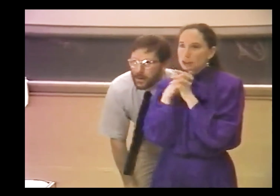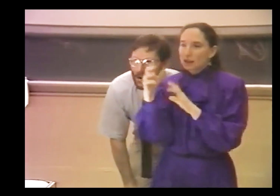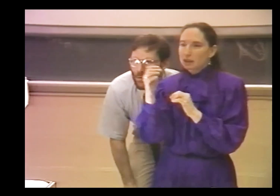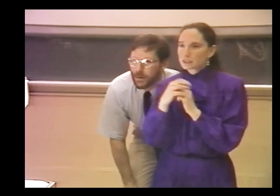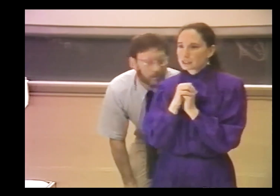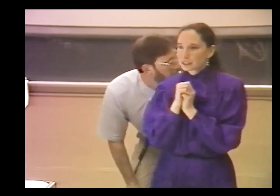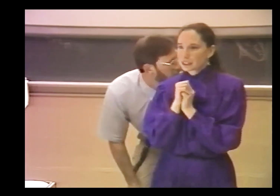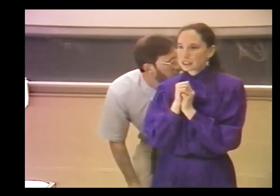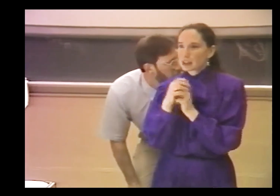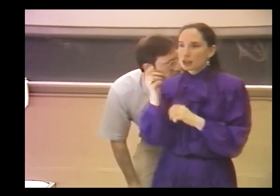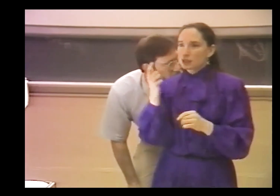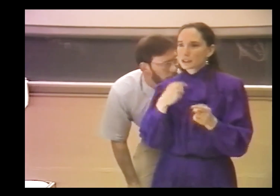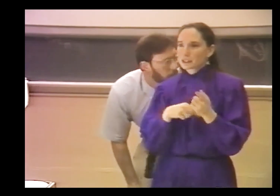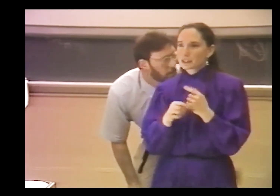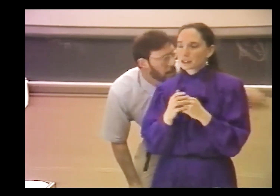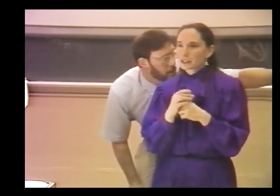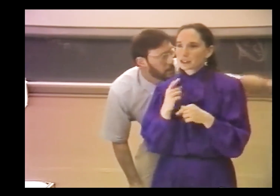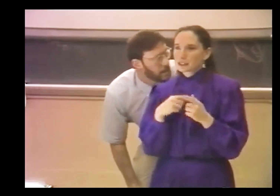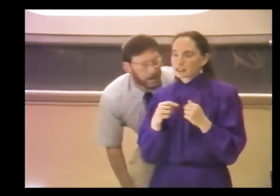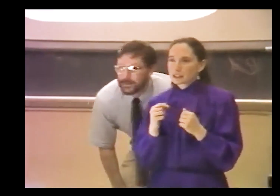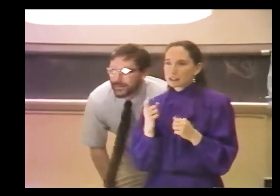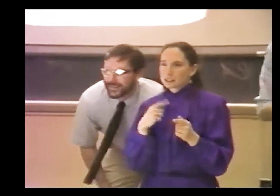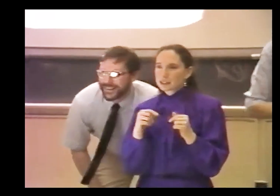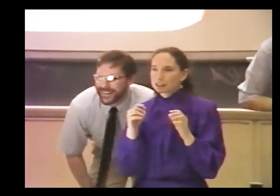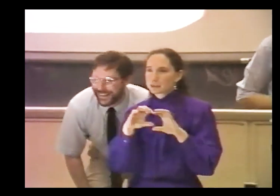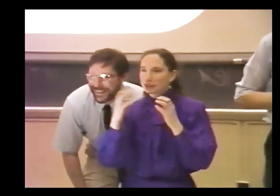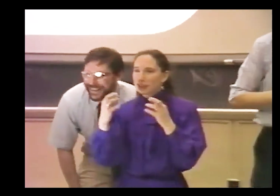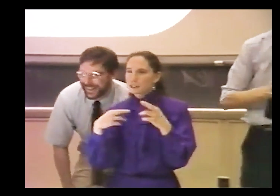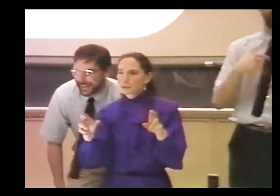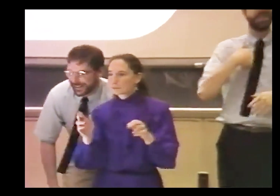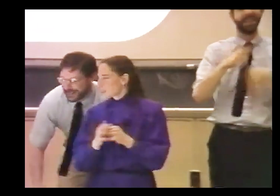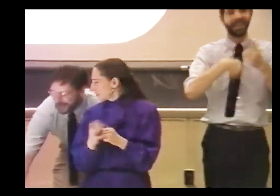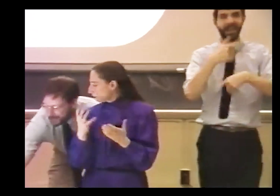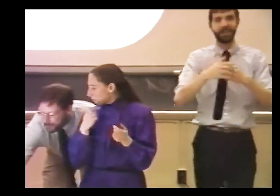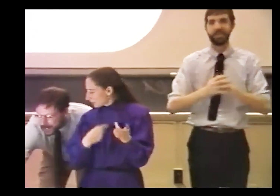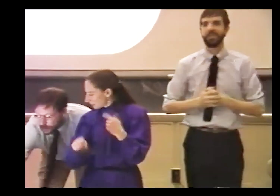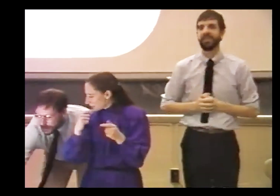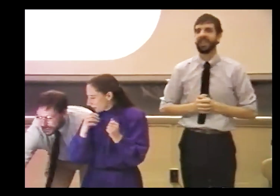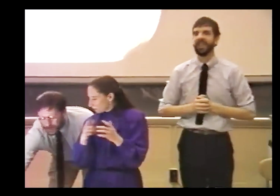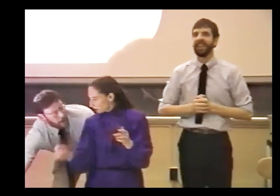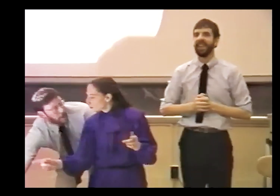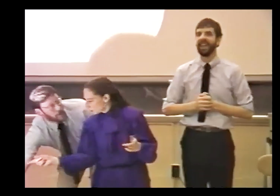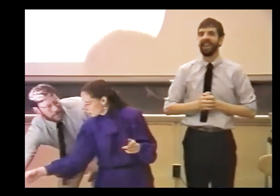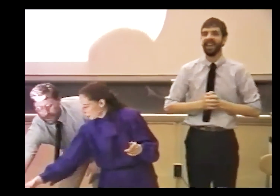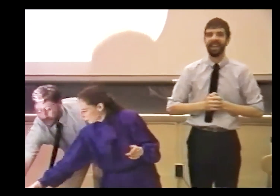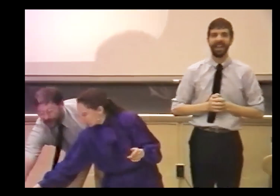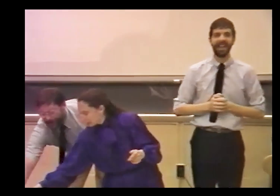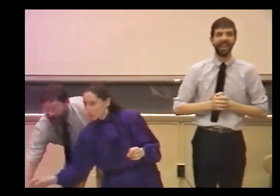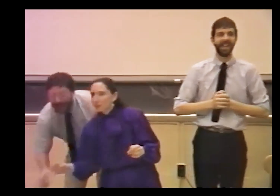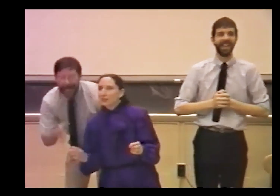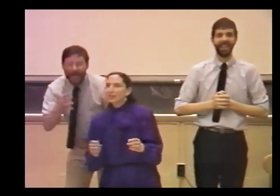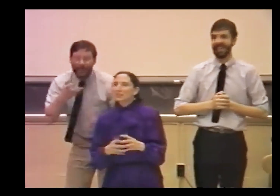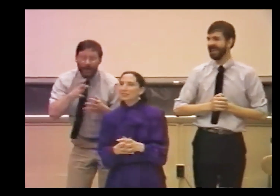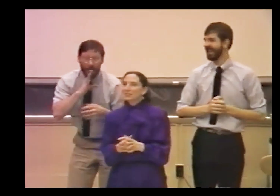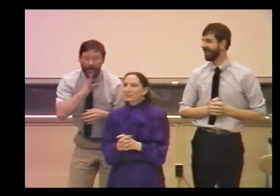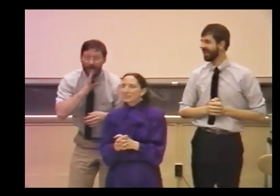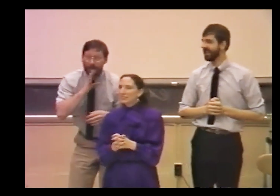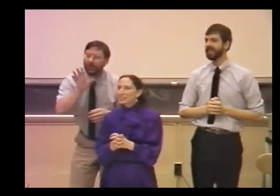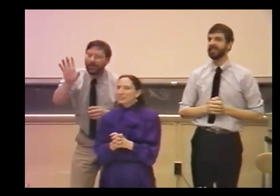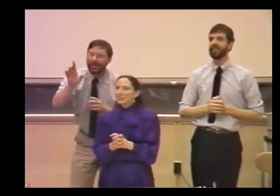No. Your son connected with the classroom. Do you want me to sign while I'm doing it? Sure, turn it on. Yes, of course. He wanted me to. He